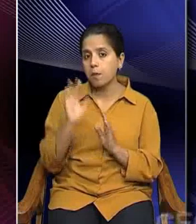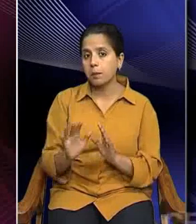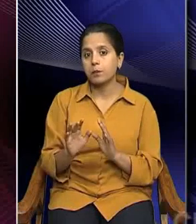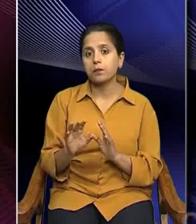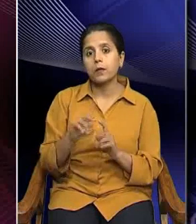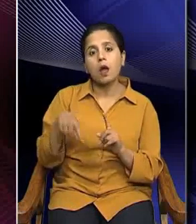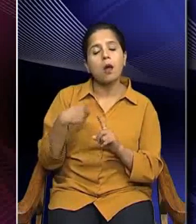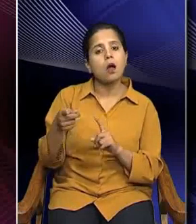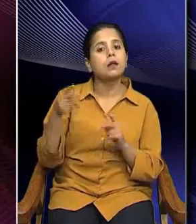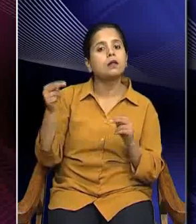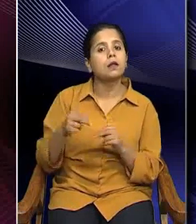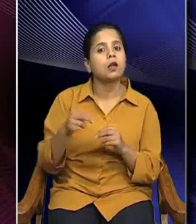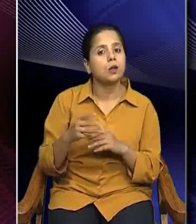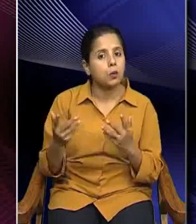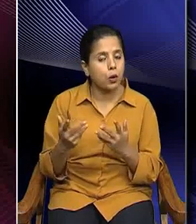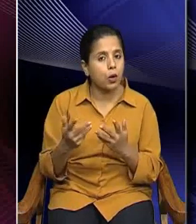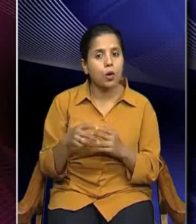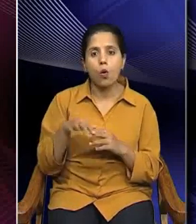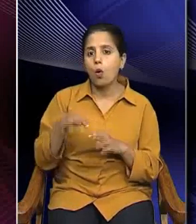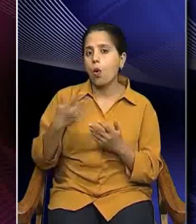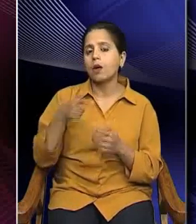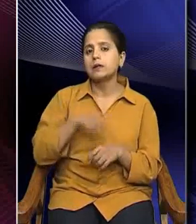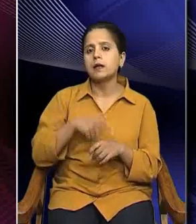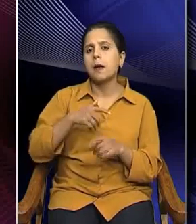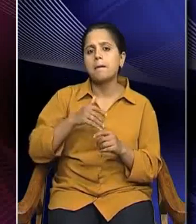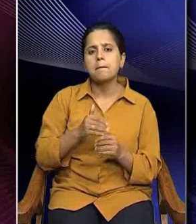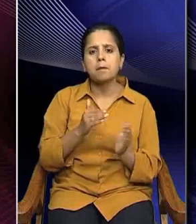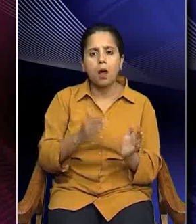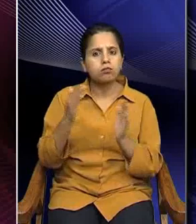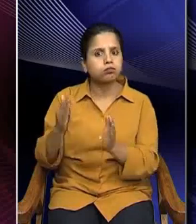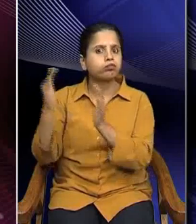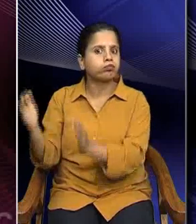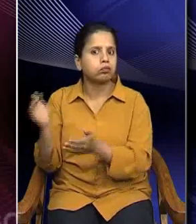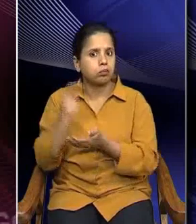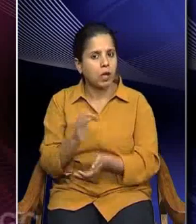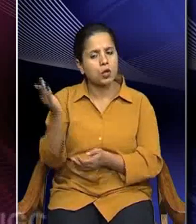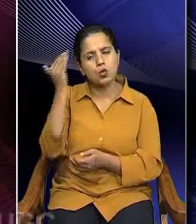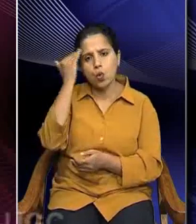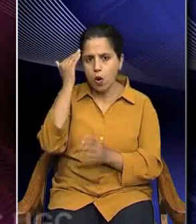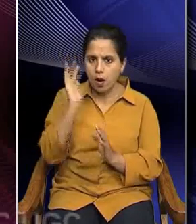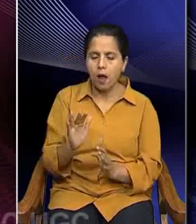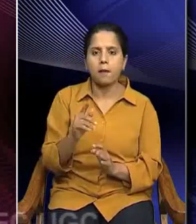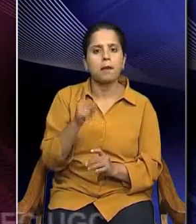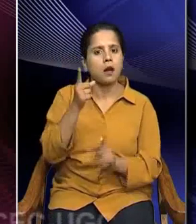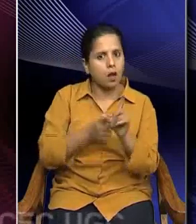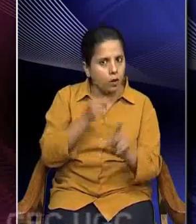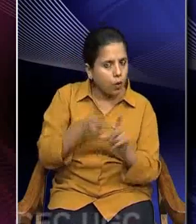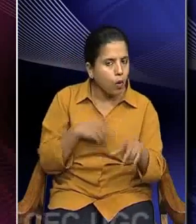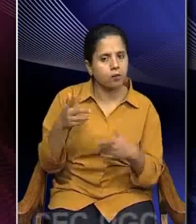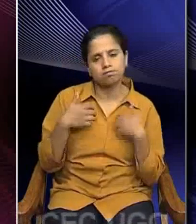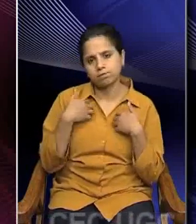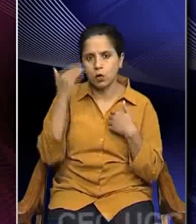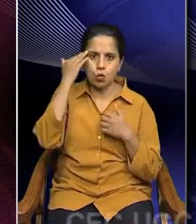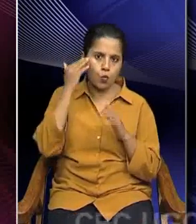about means of spacing between birth. They also have knowledge, they also have willingness. So if you